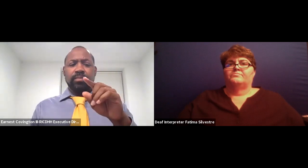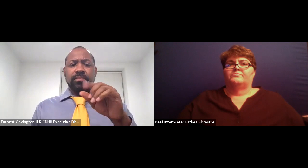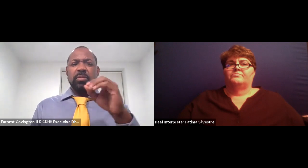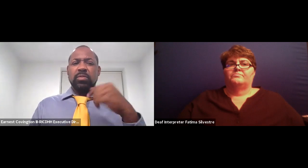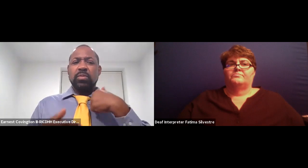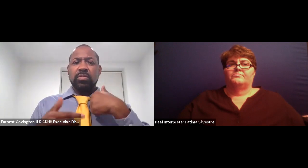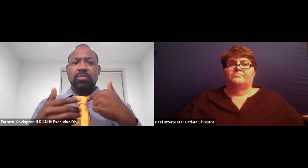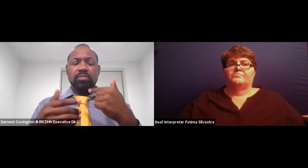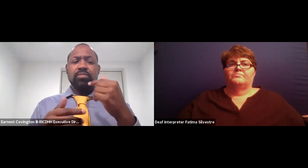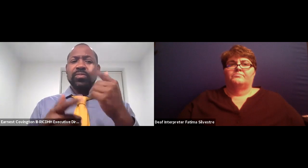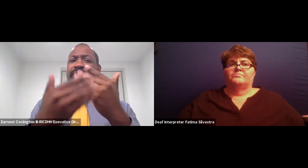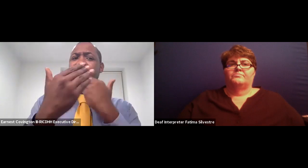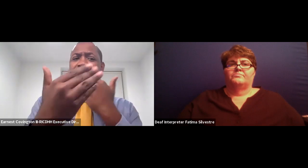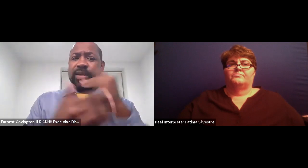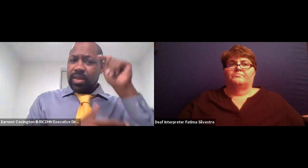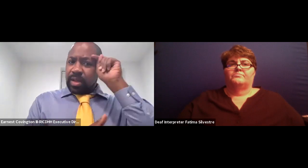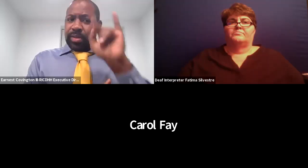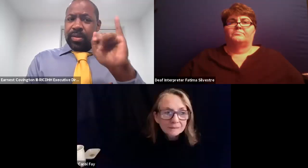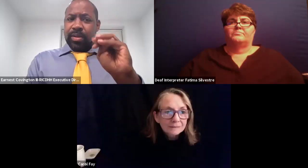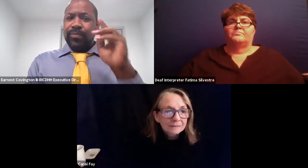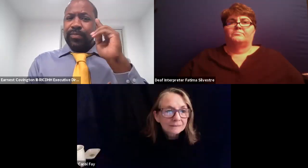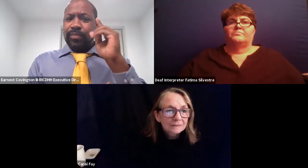Are you trying to say something?